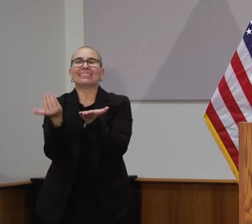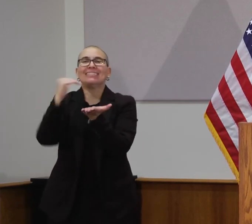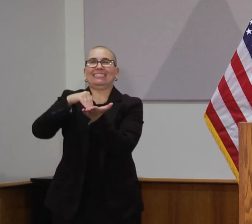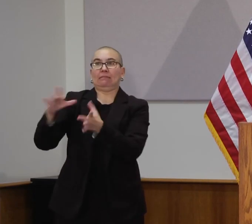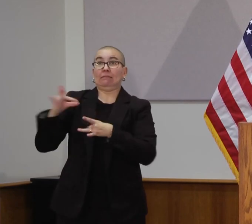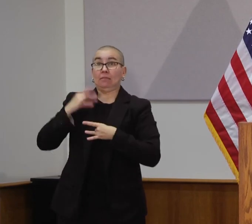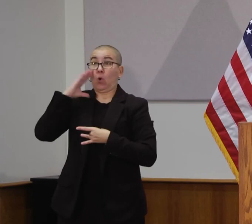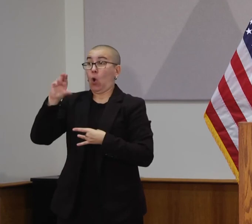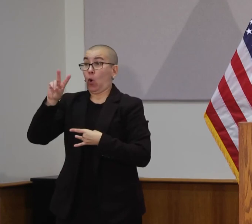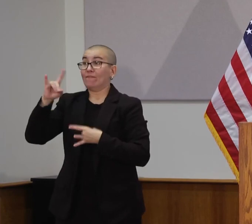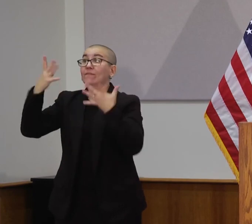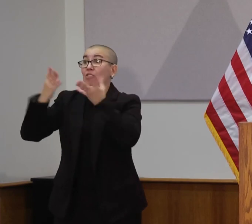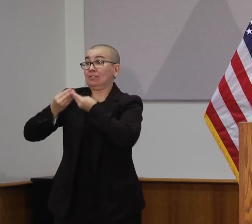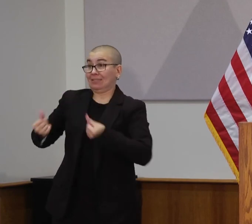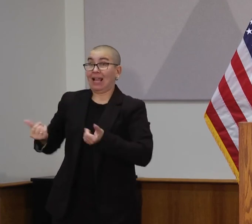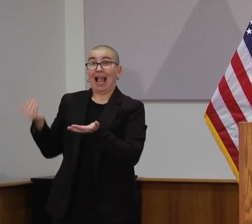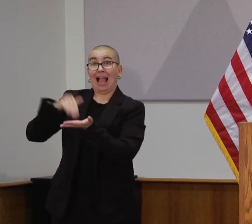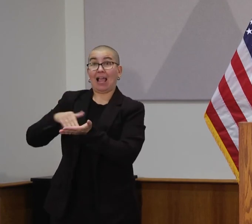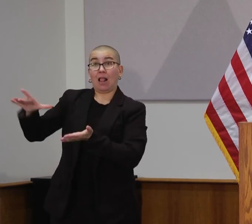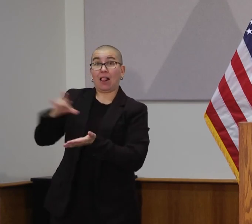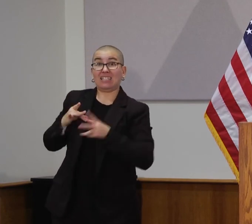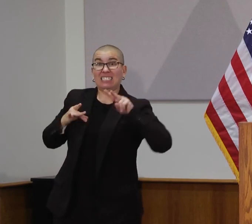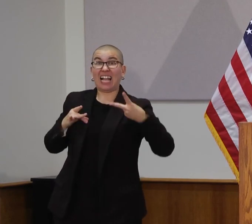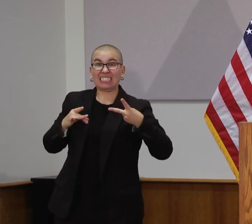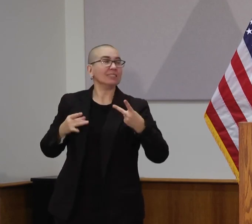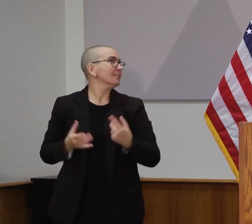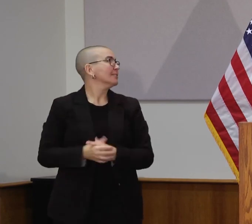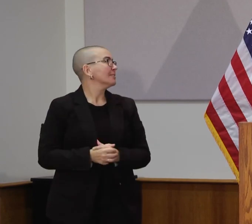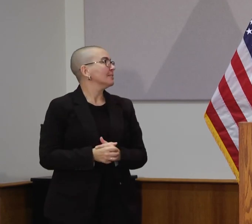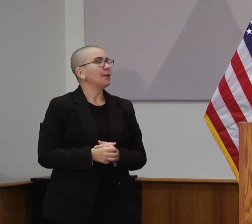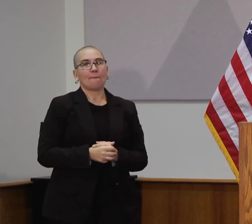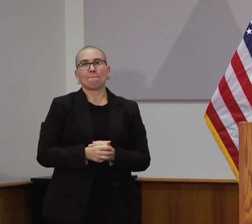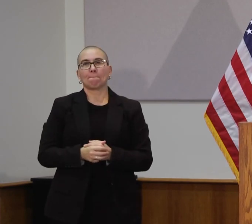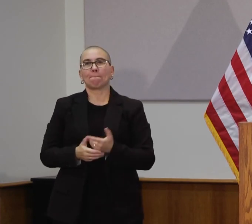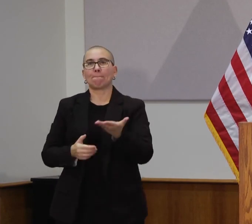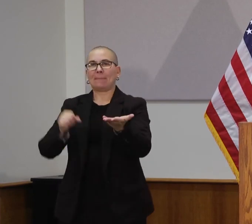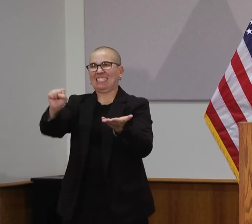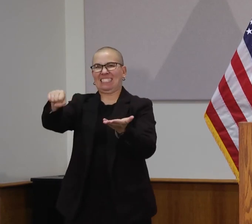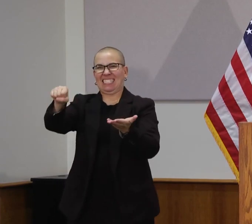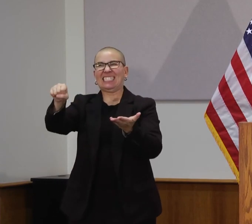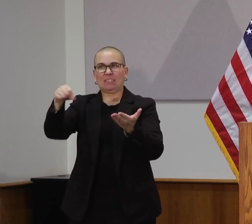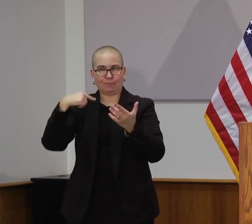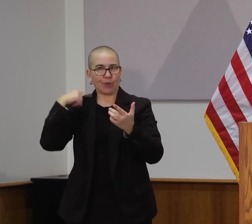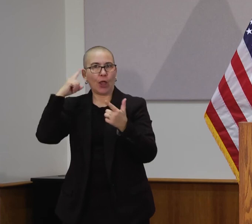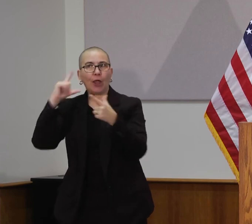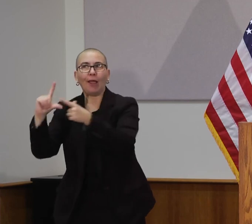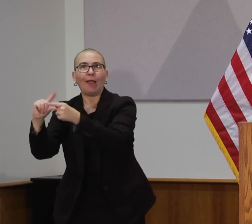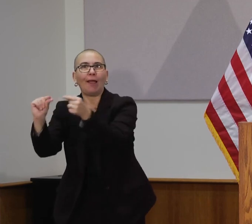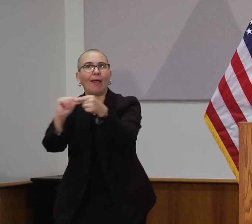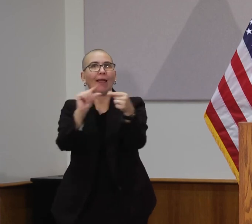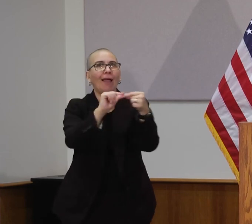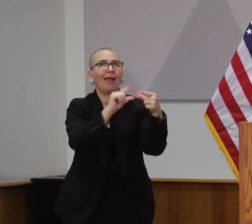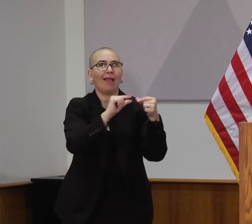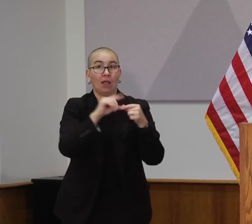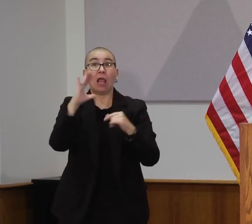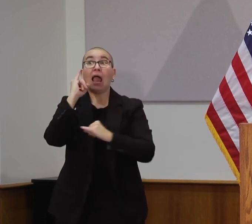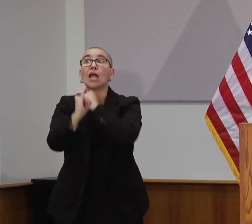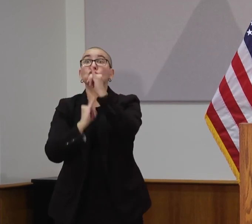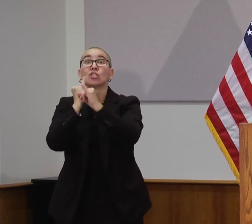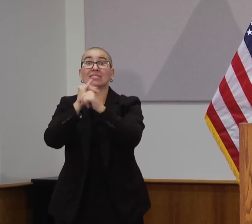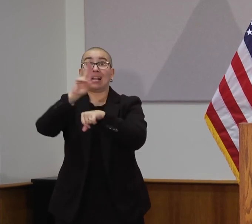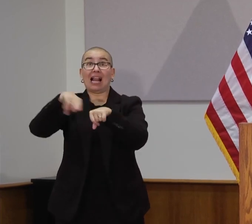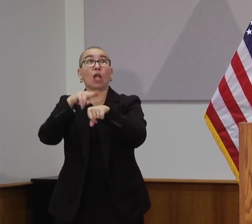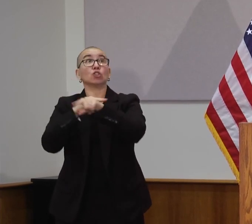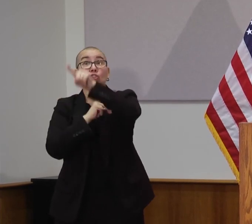Thank you, Governor. Yes, I think you're probably aware that we have heard internationally and nationally that there has